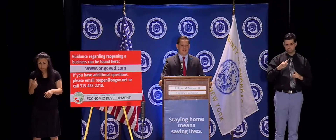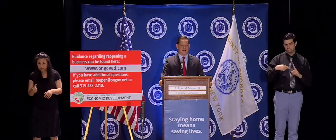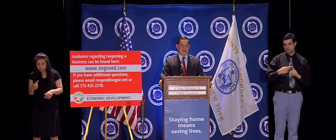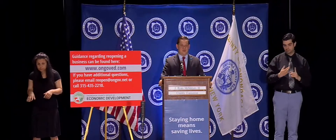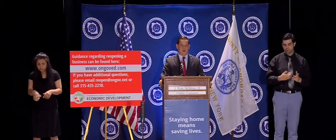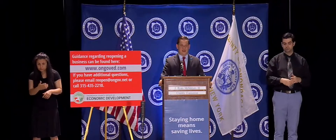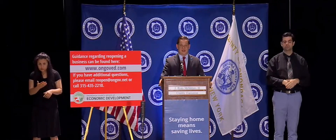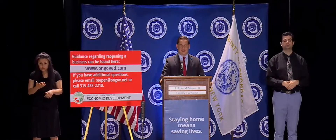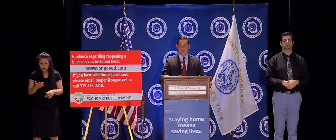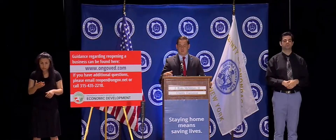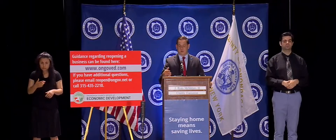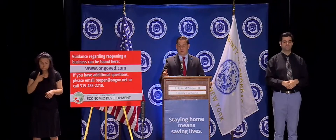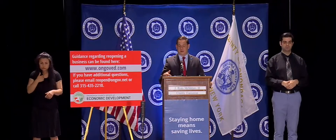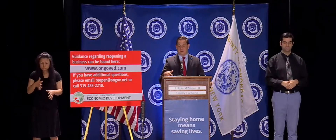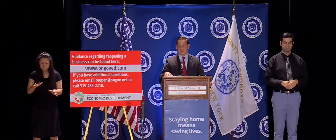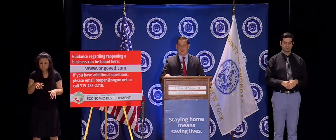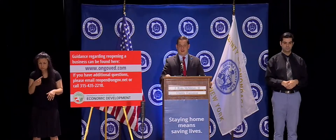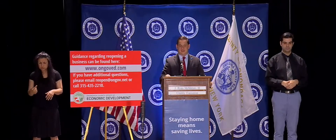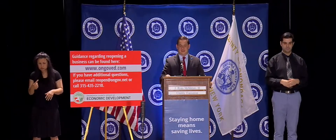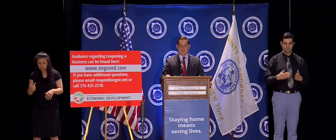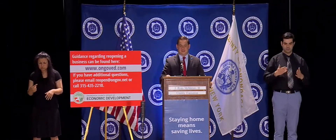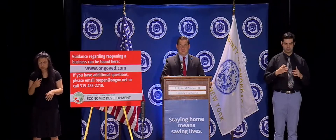But at some point,